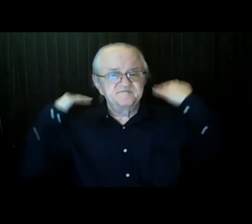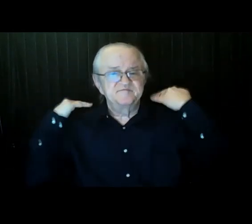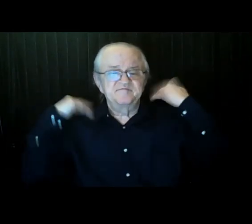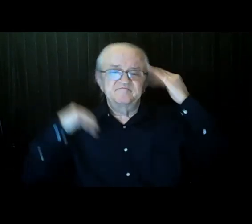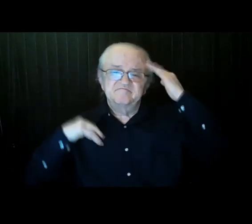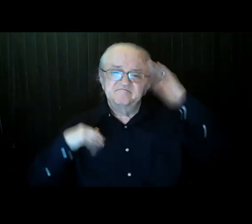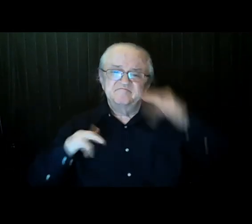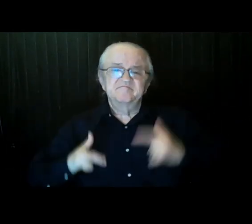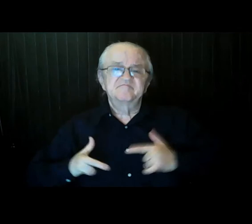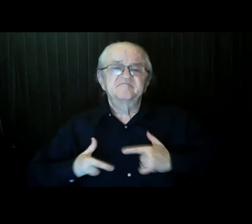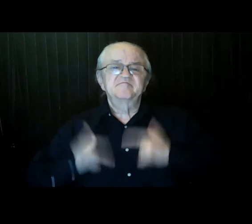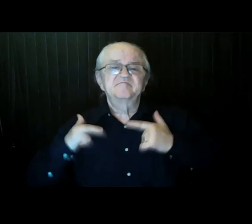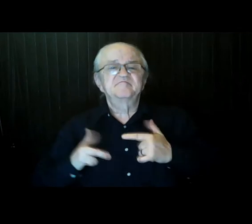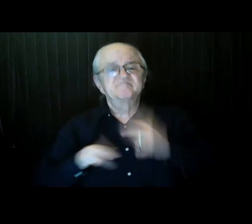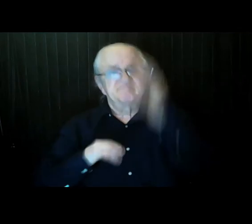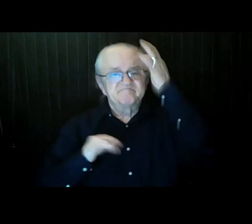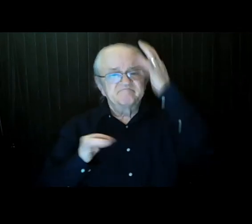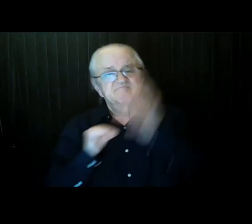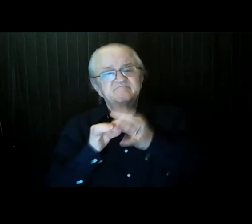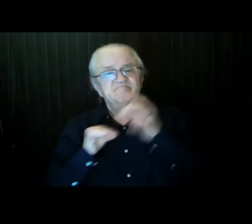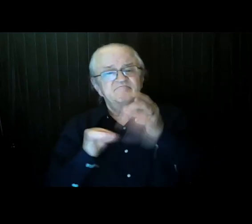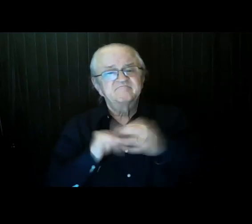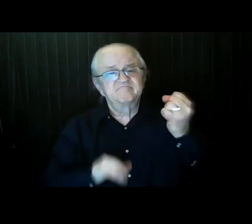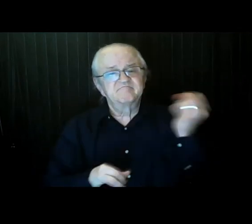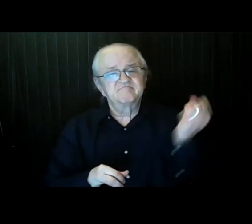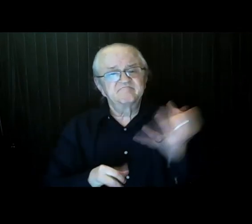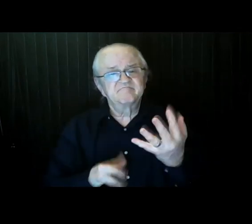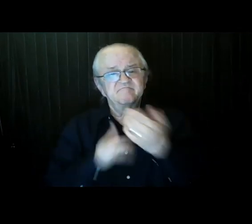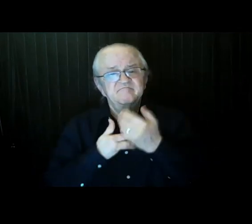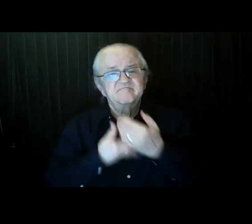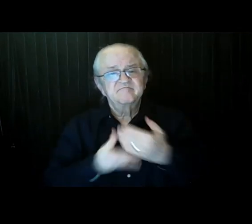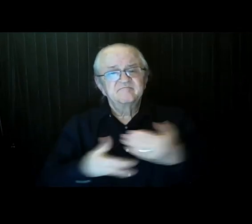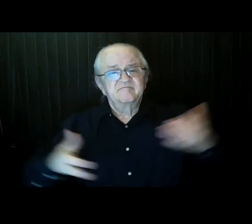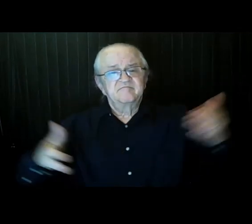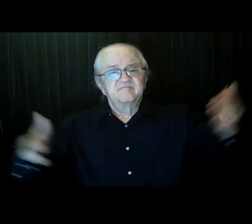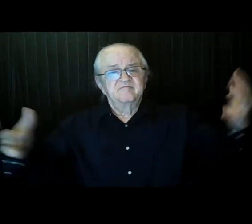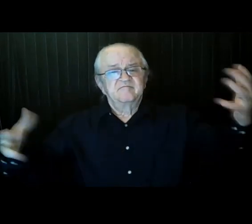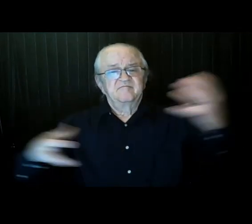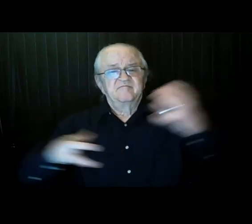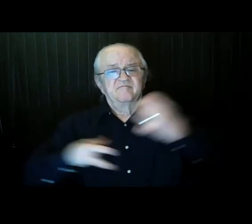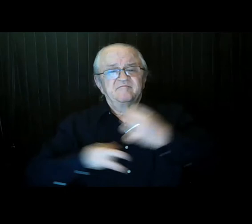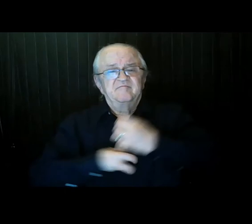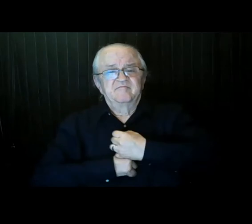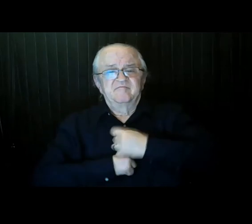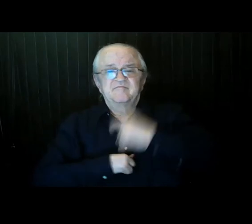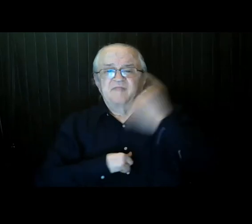life is just a leap of faith. You gotta spread your arms and hold your breath. Don't forget your